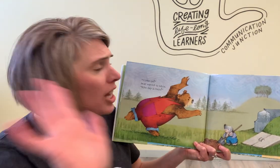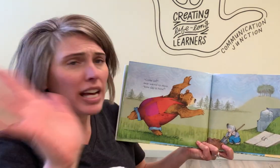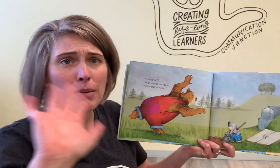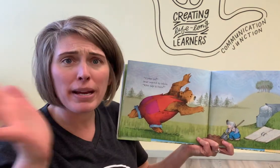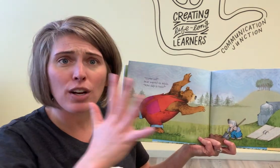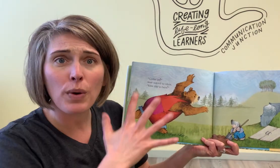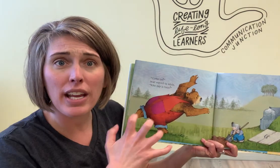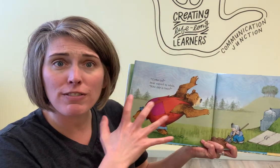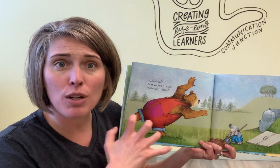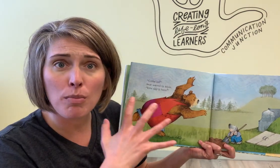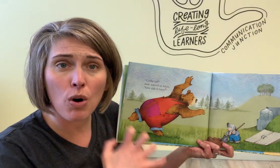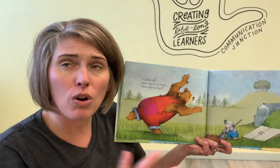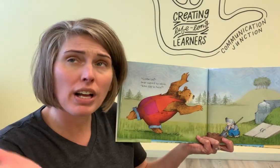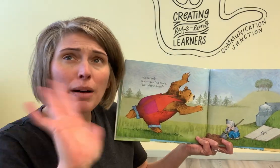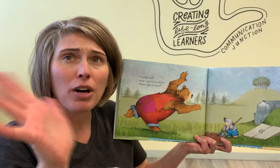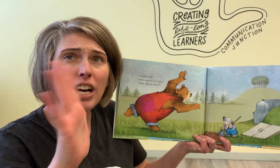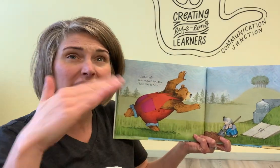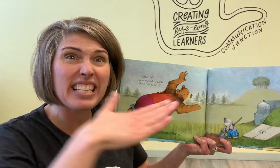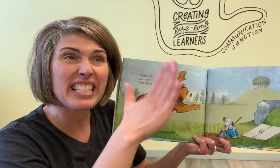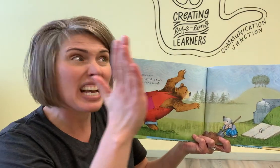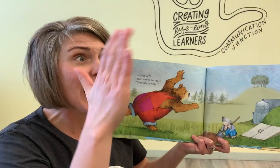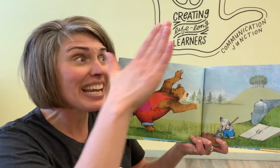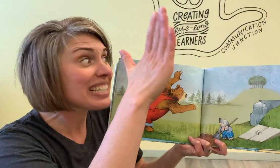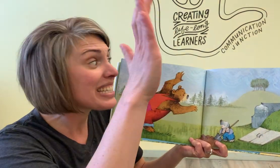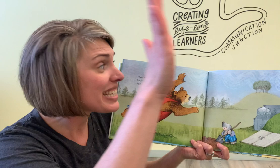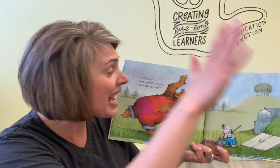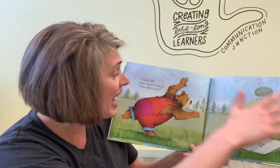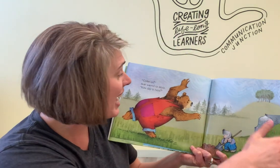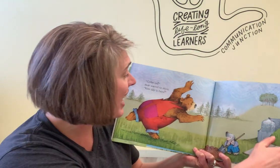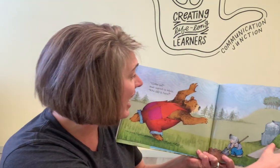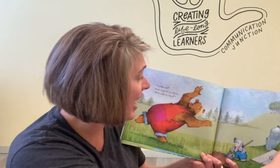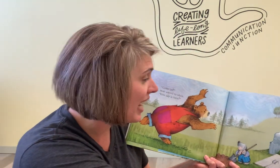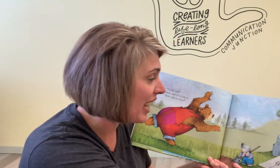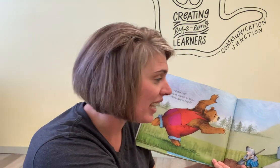on, Bear, wave to Mole. Come on, it's kite day.